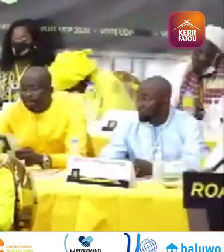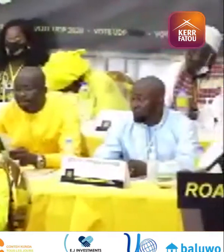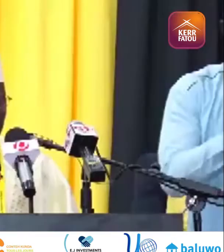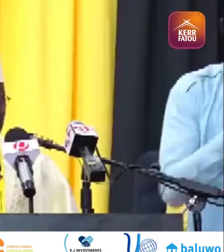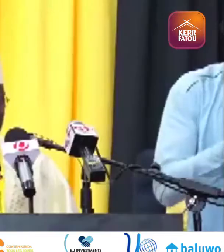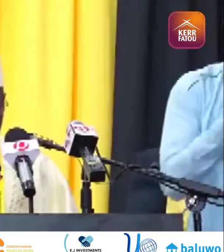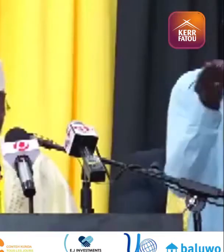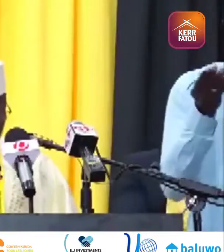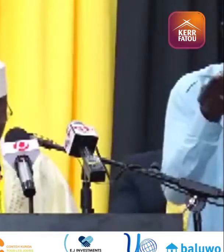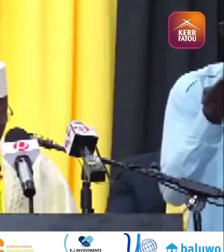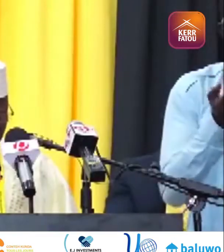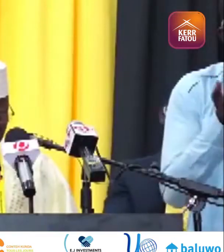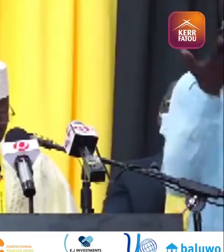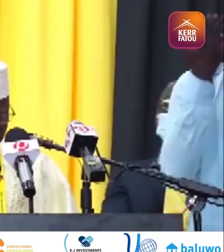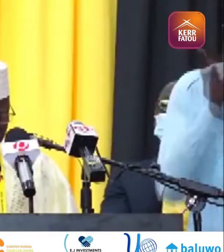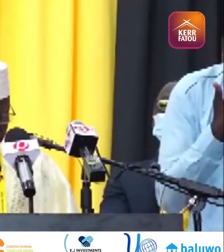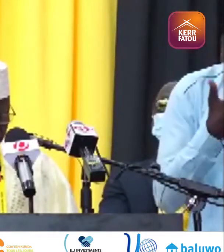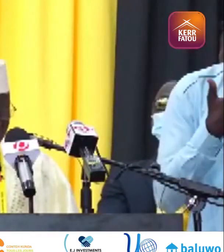when there was